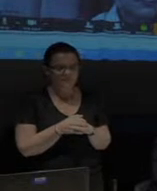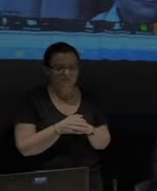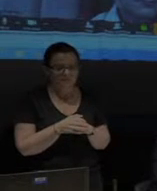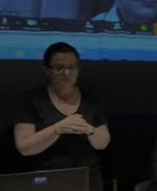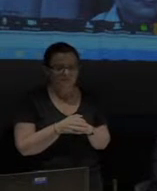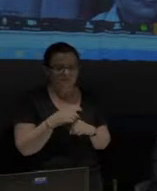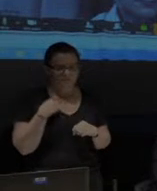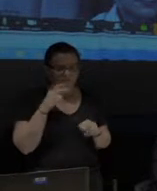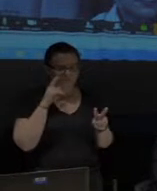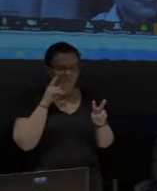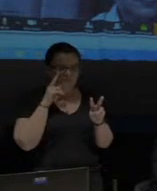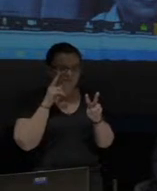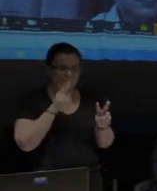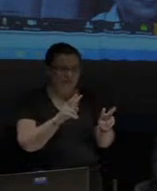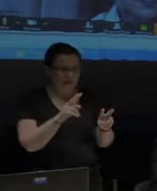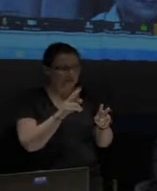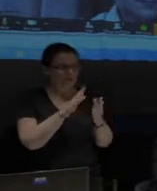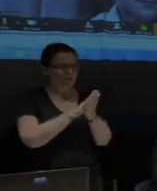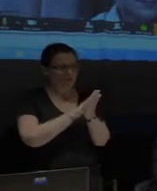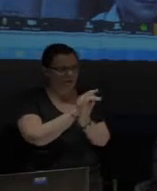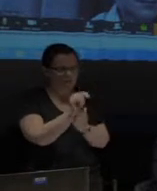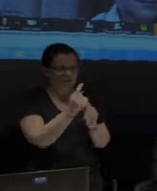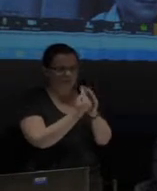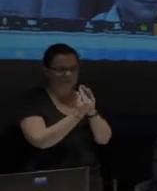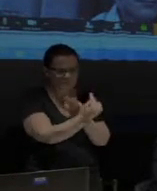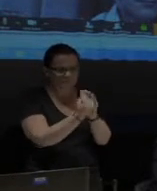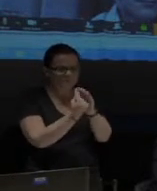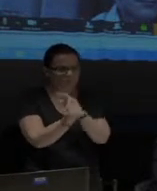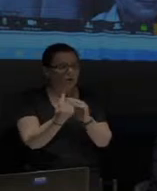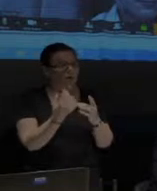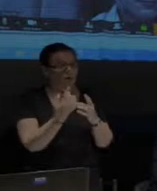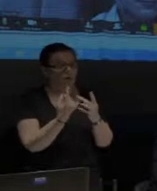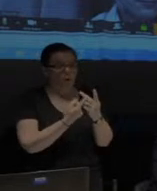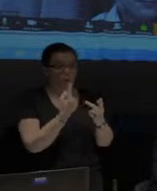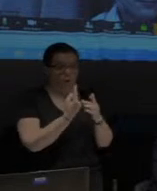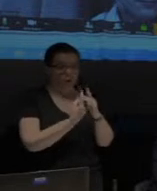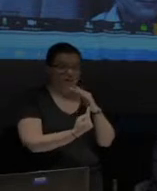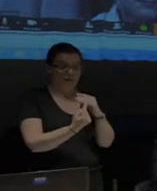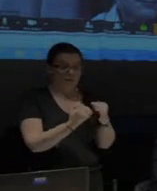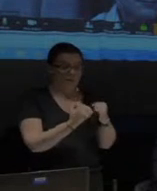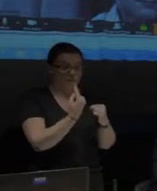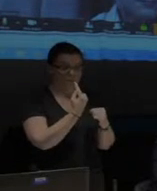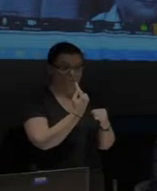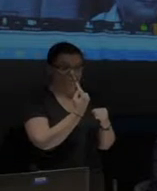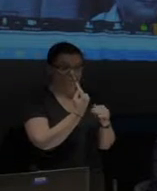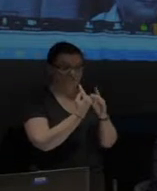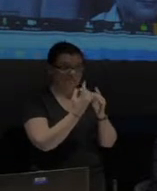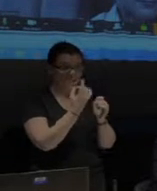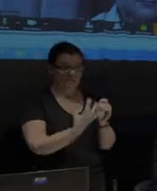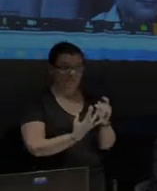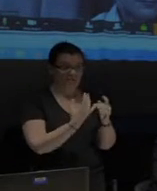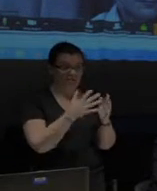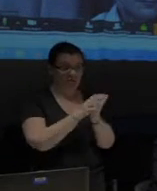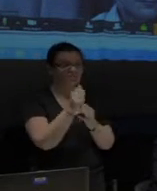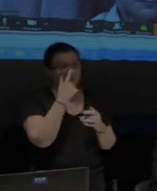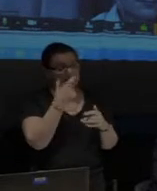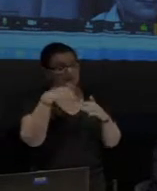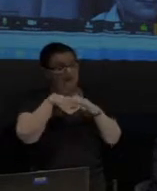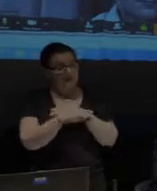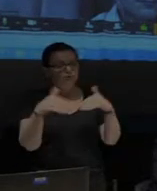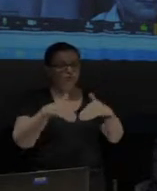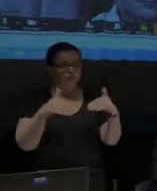in another sense, set up, not just the prevailing culture, but for smaller groups. I can walk into a shop